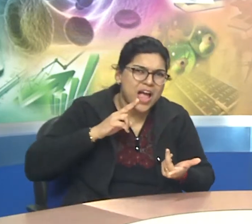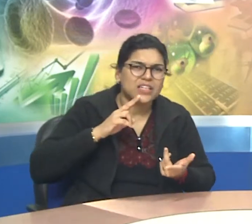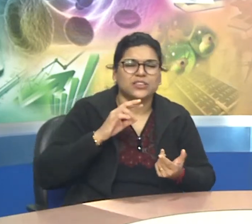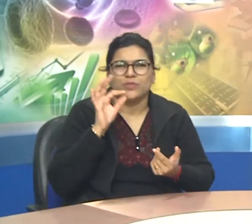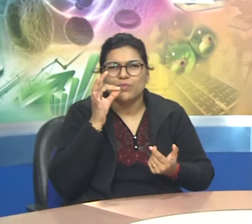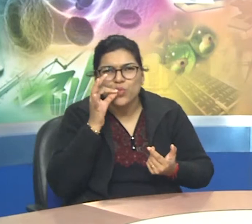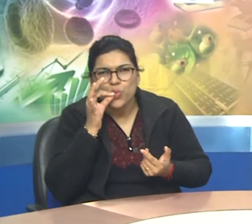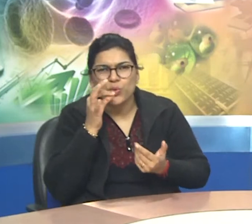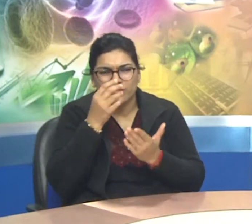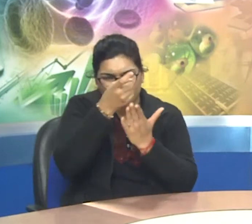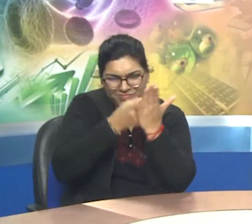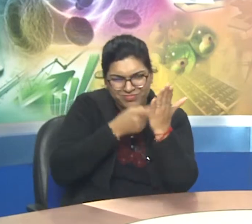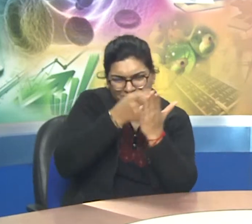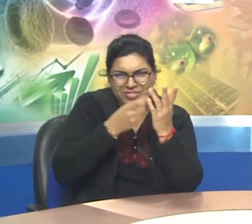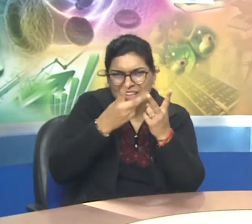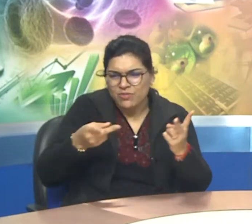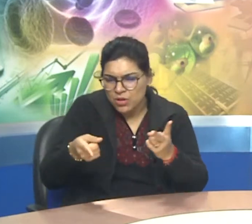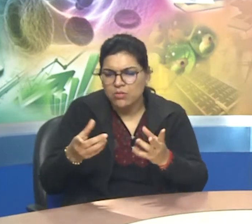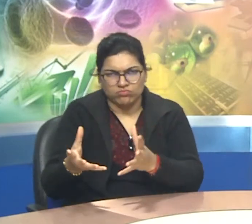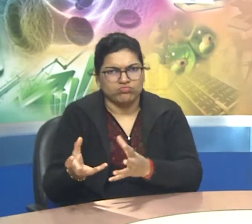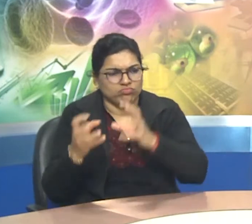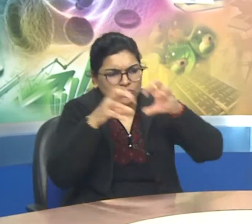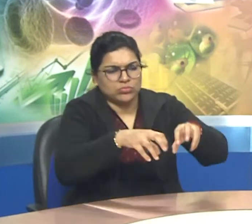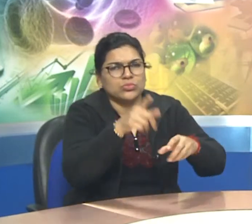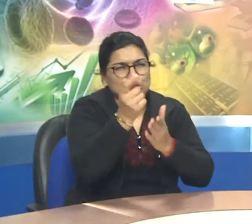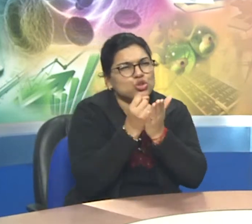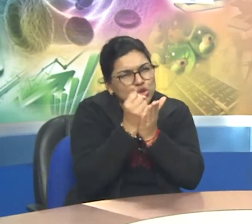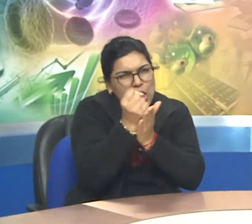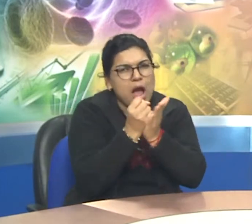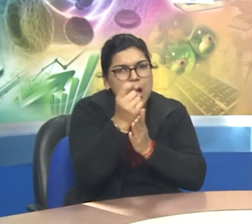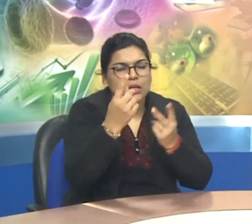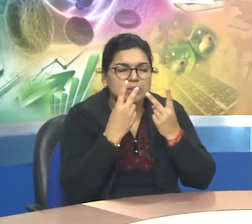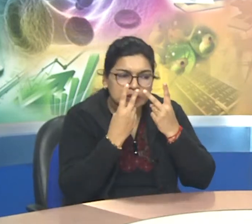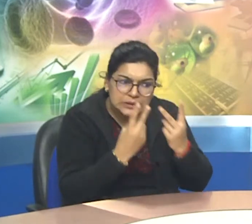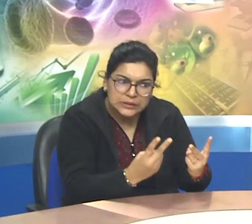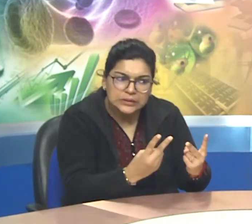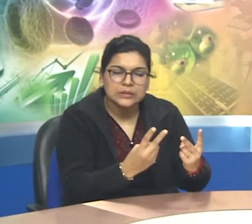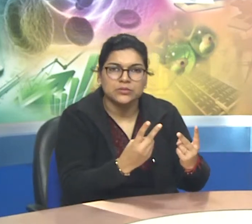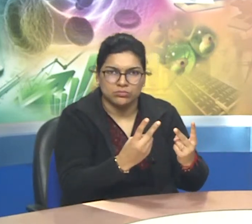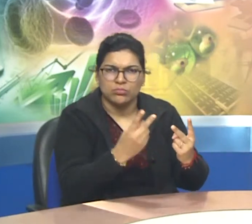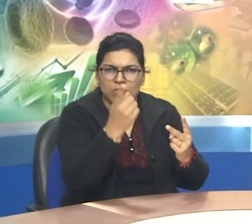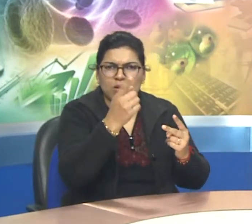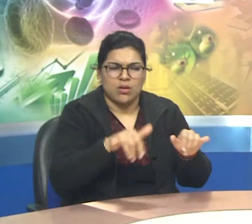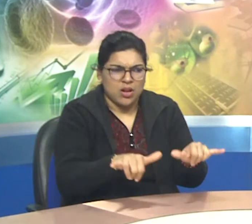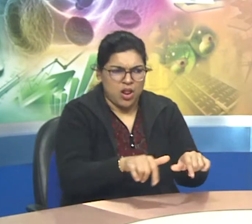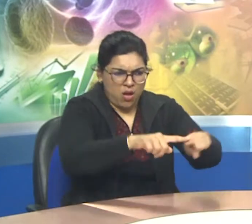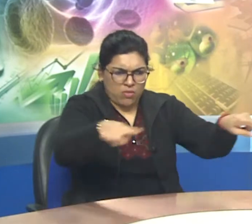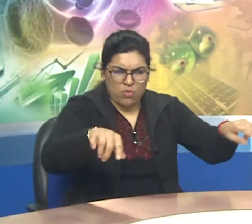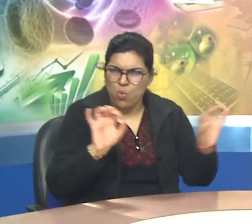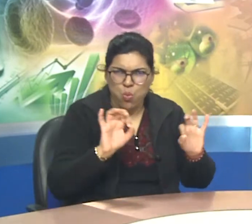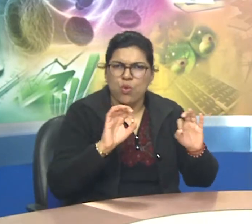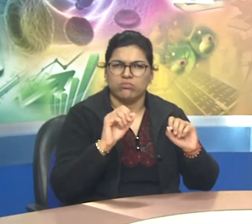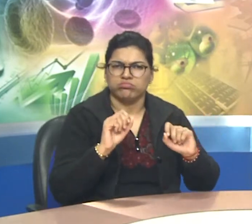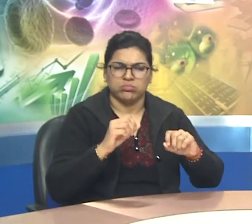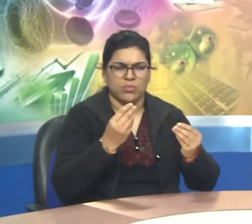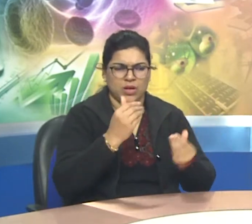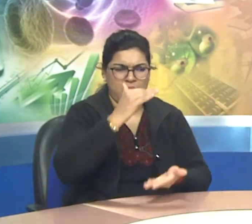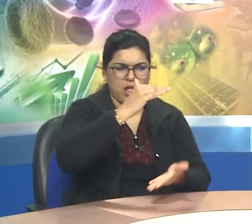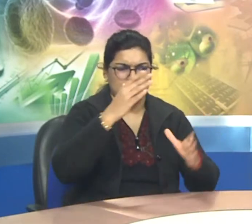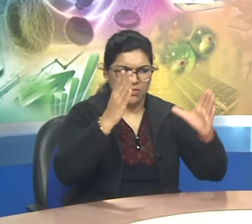And all the food items, all the peels, whether it is vegetable peels or fruit peels,